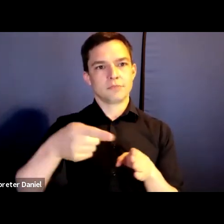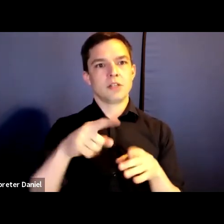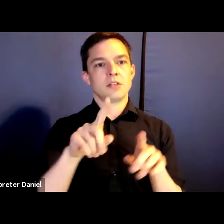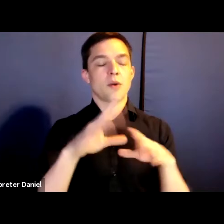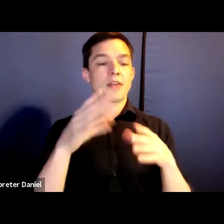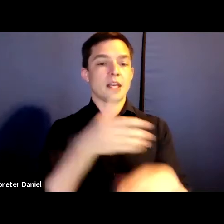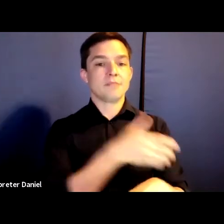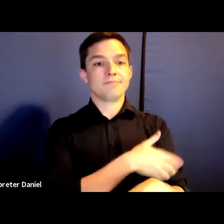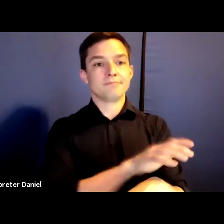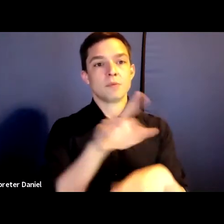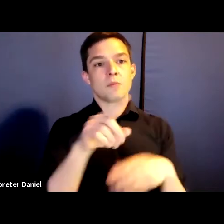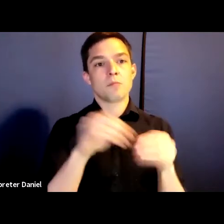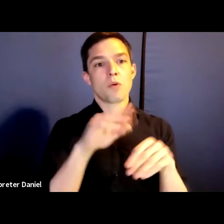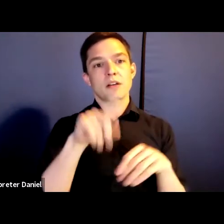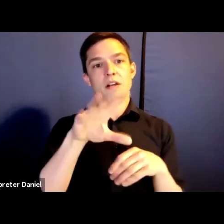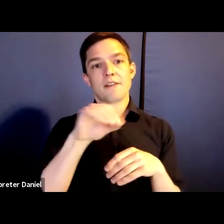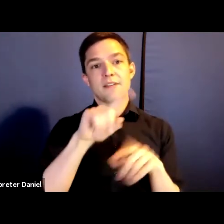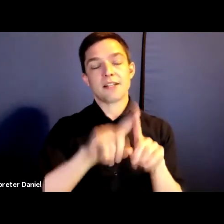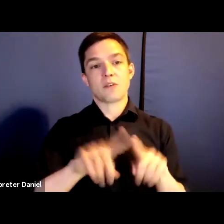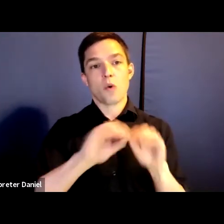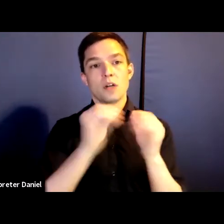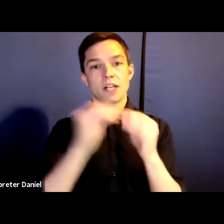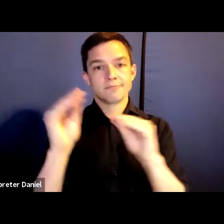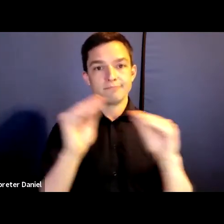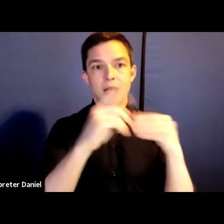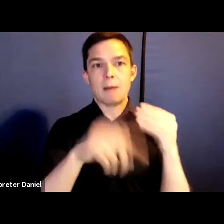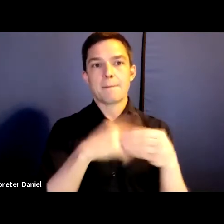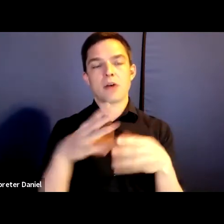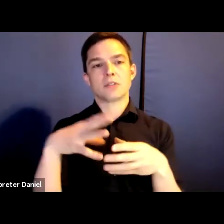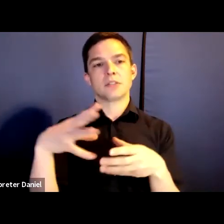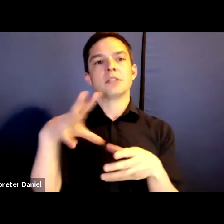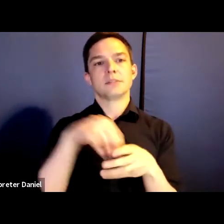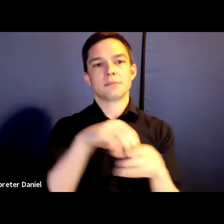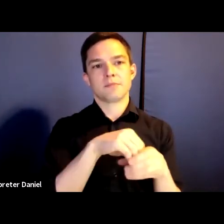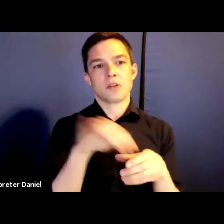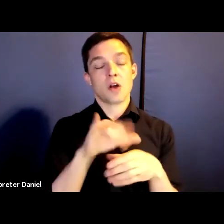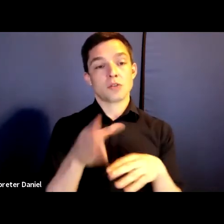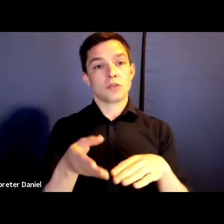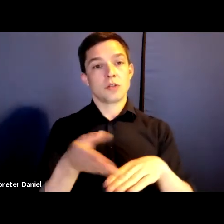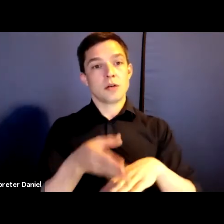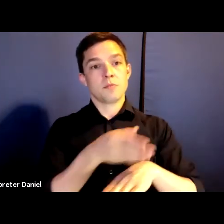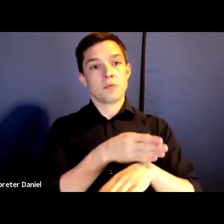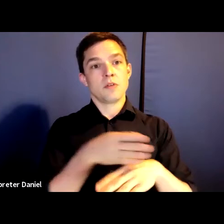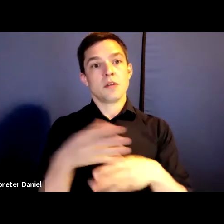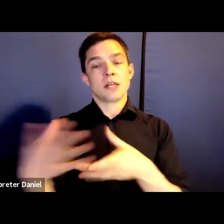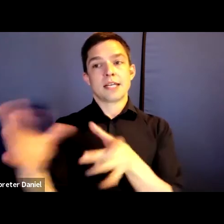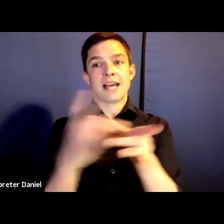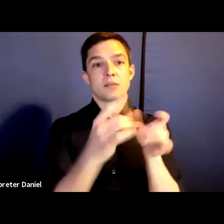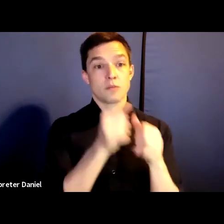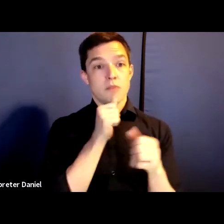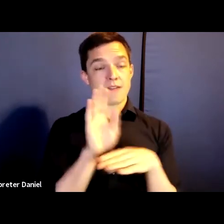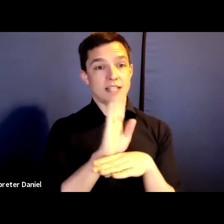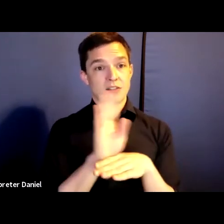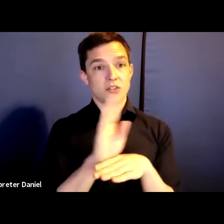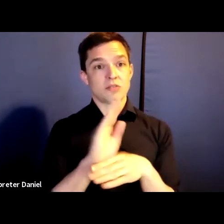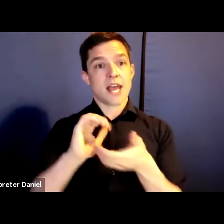companies, organizations about disability. We were also able to increase the Federation capacity to connect with the private sector and initiate